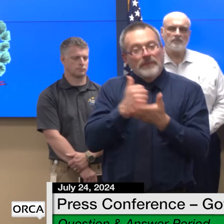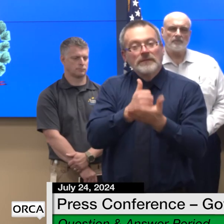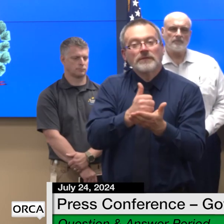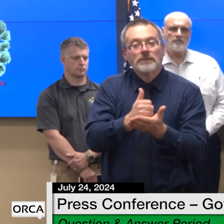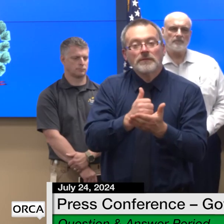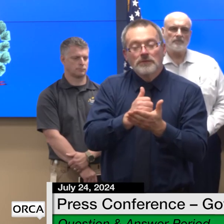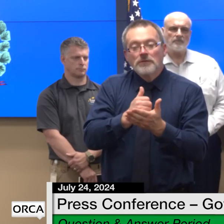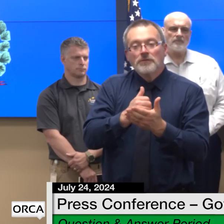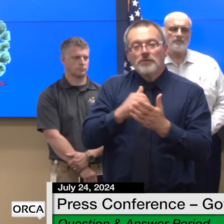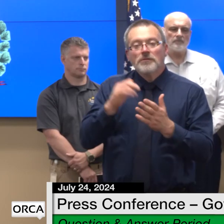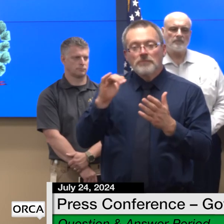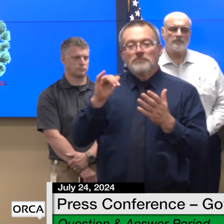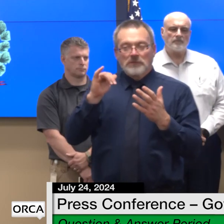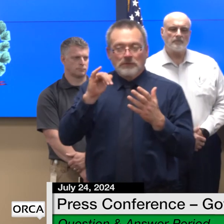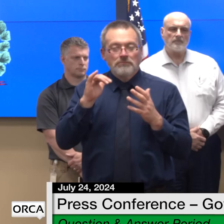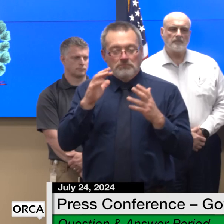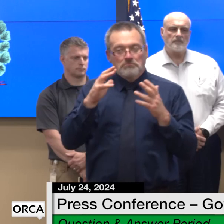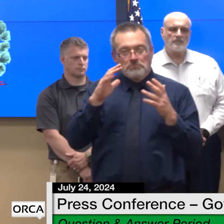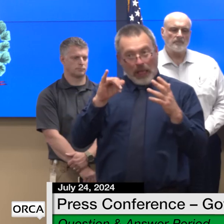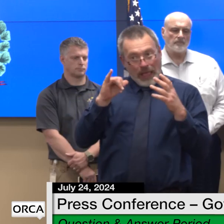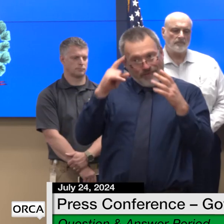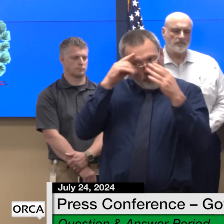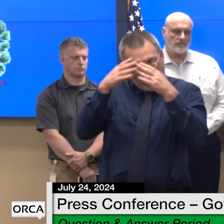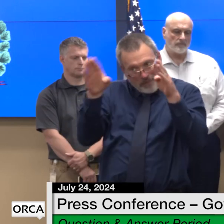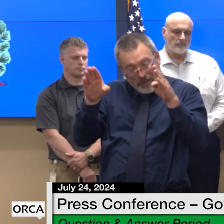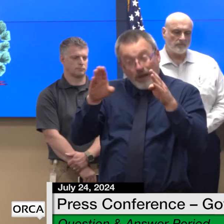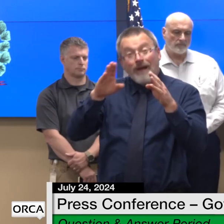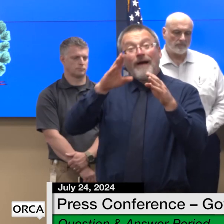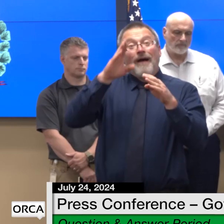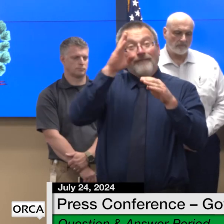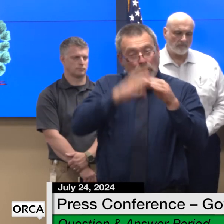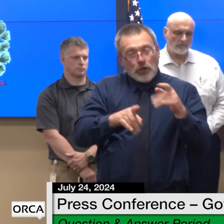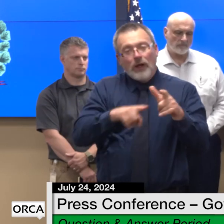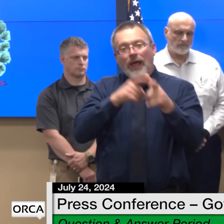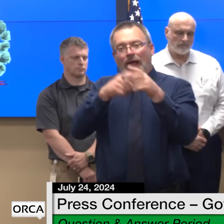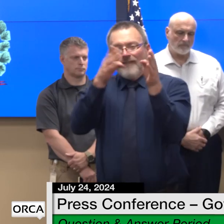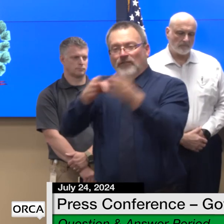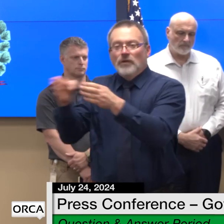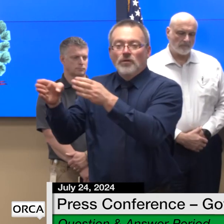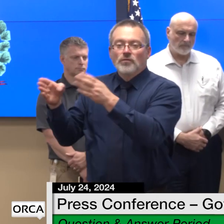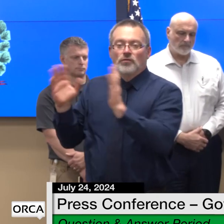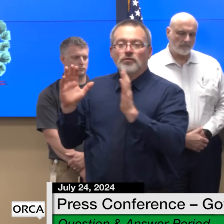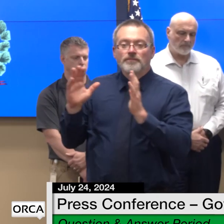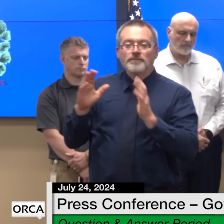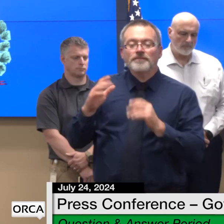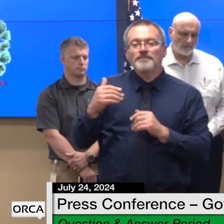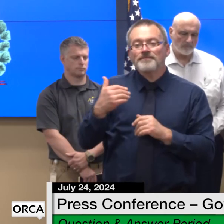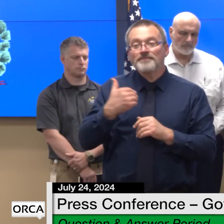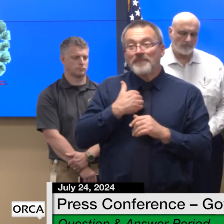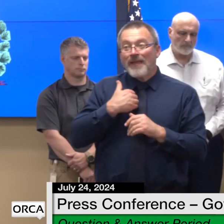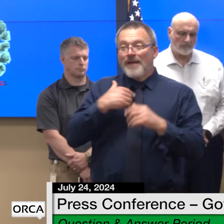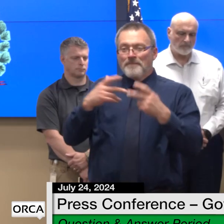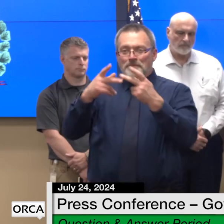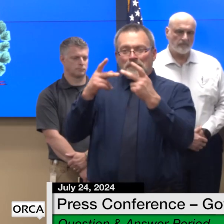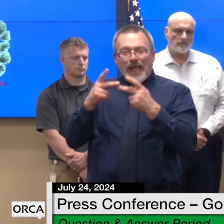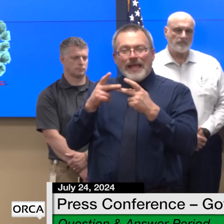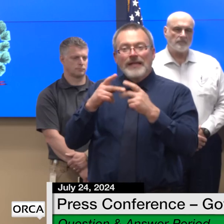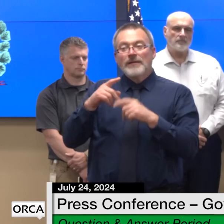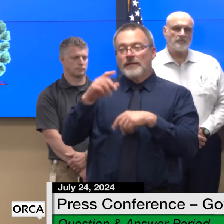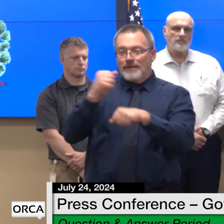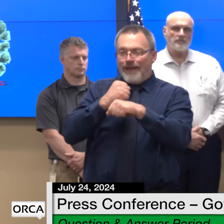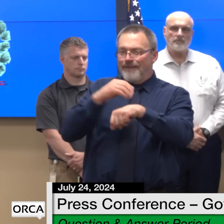assistance will follow. But this does give a platform for people to come in, get advice, what they should be